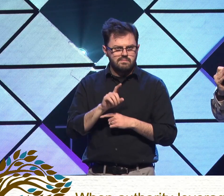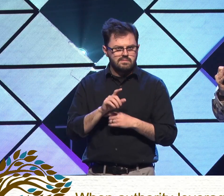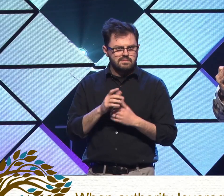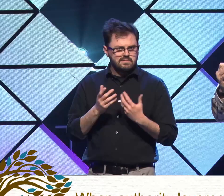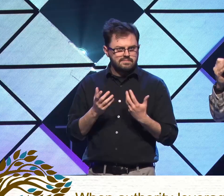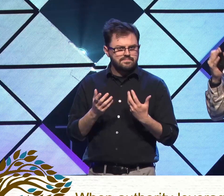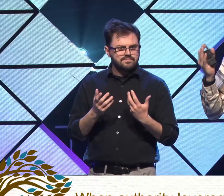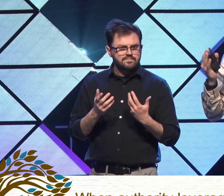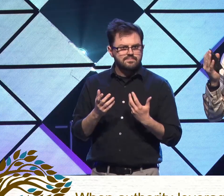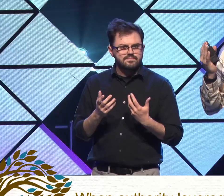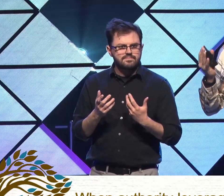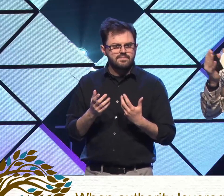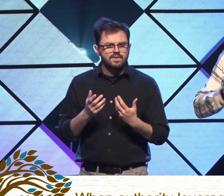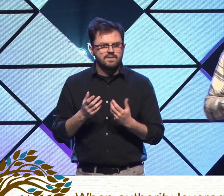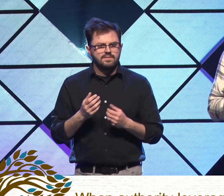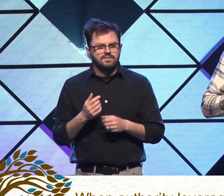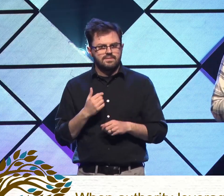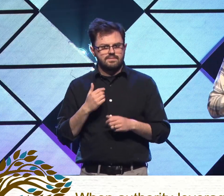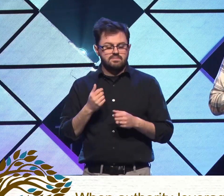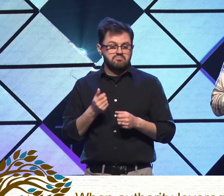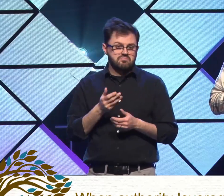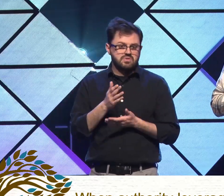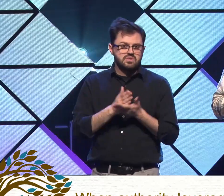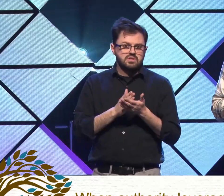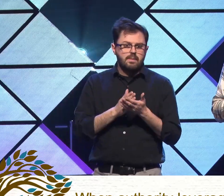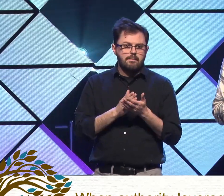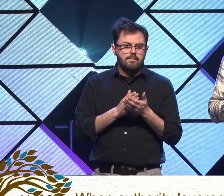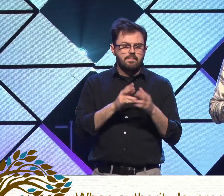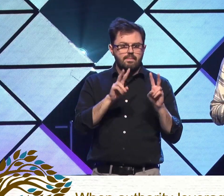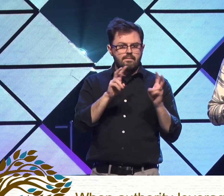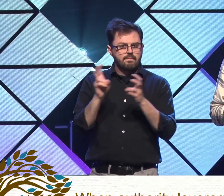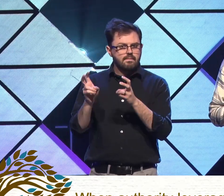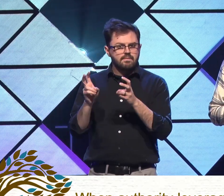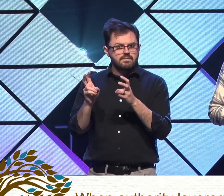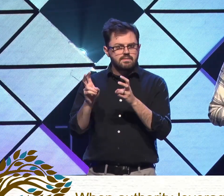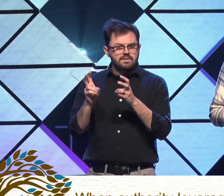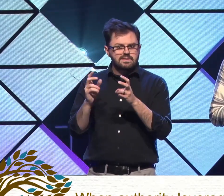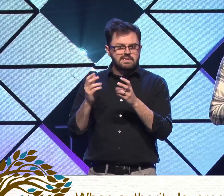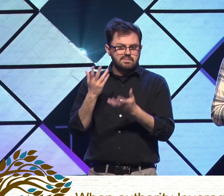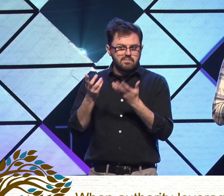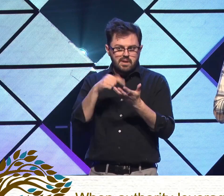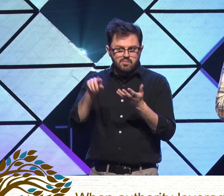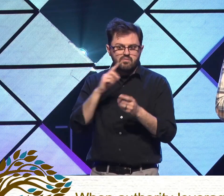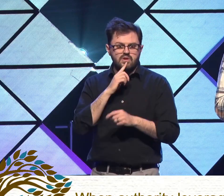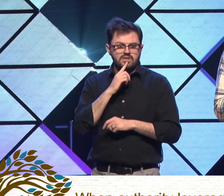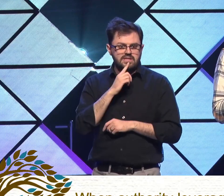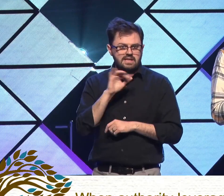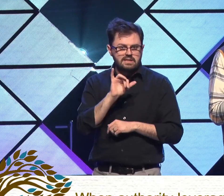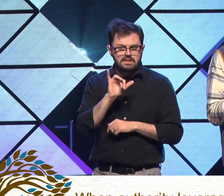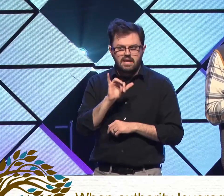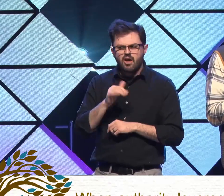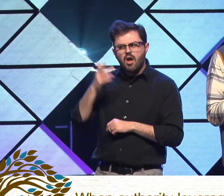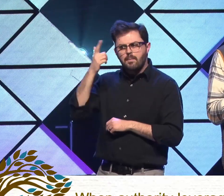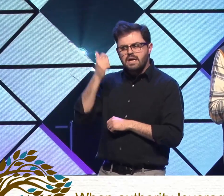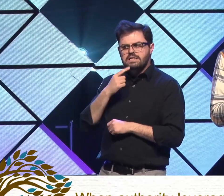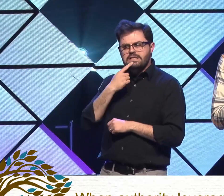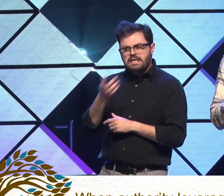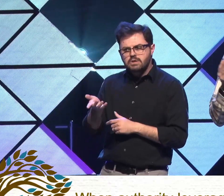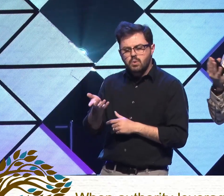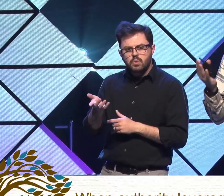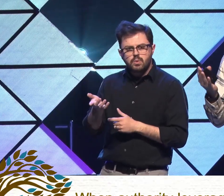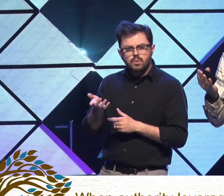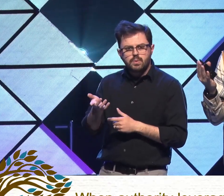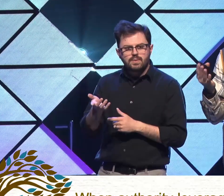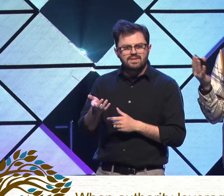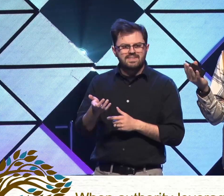little phrases that many of us have said, like, because I said so, is a micro idea of it, right? You're not